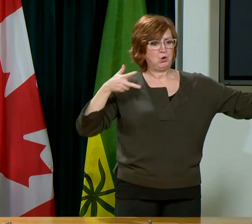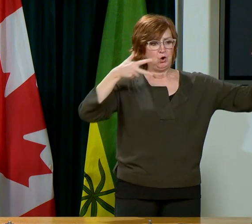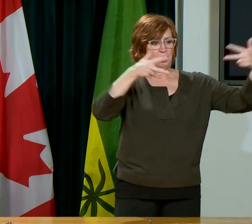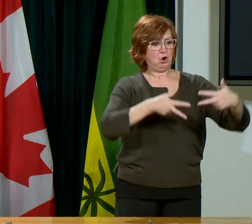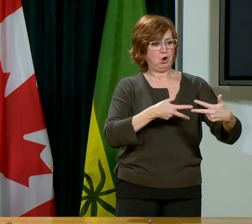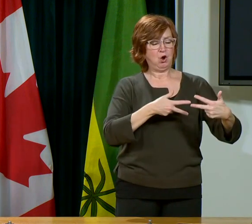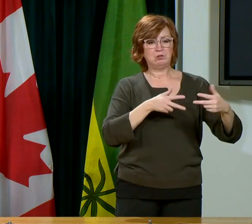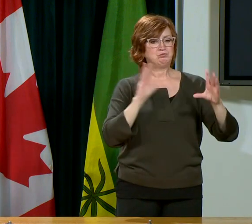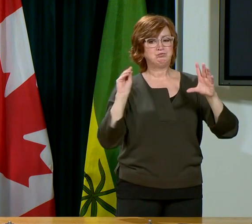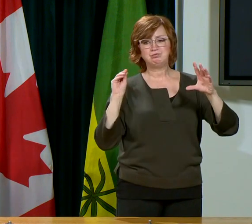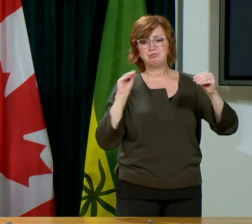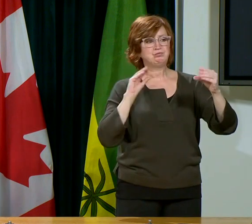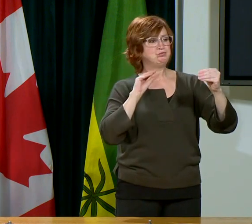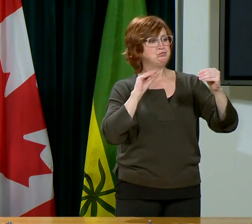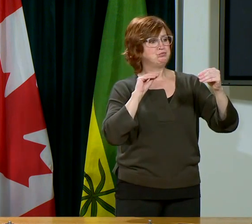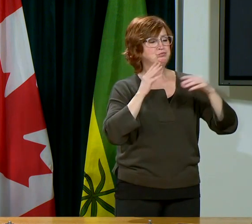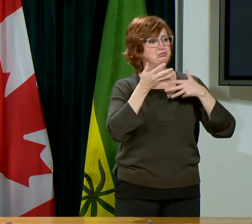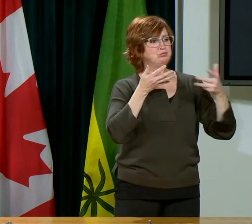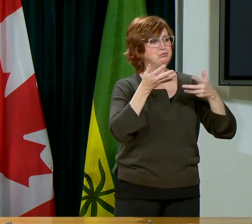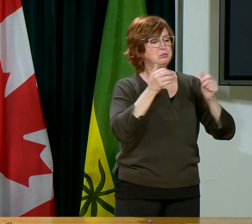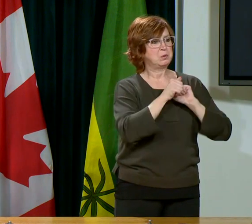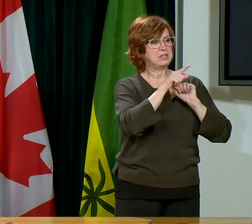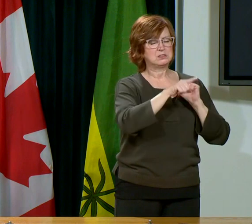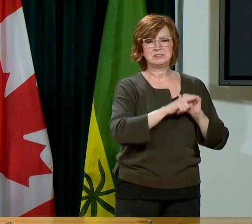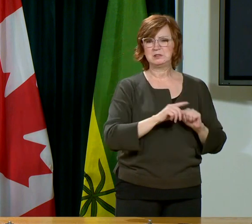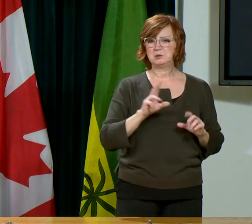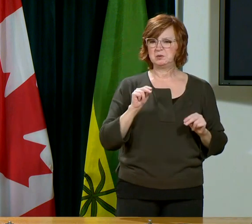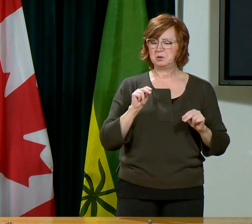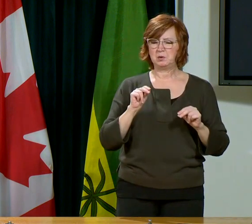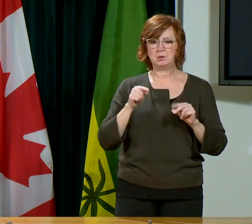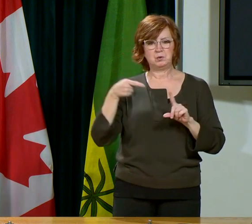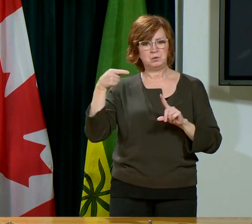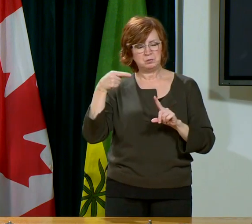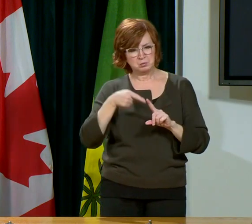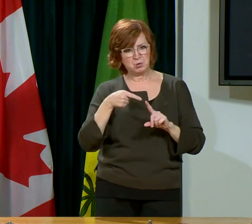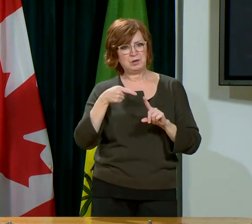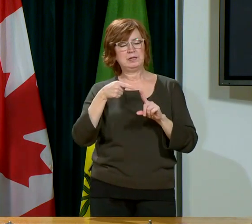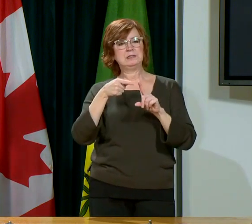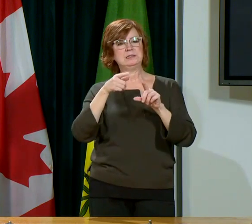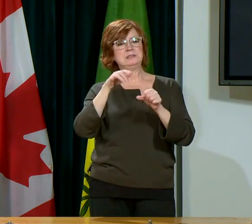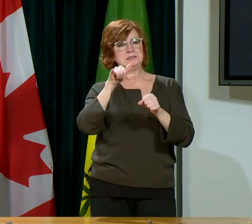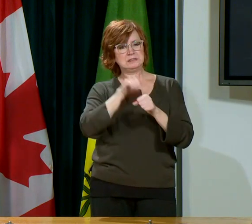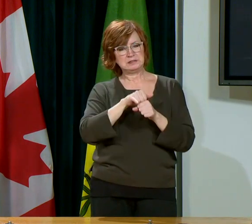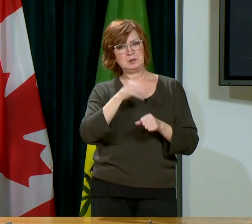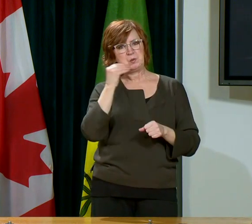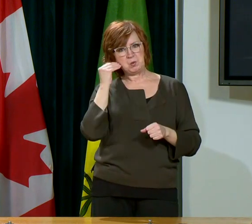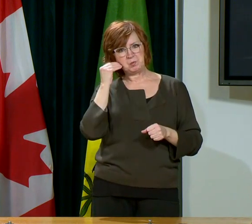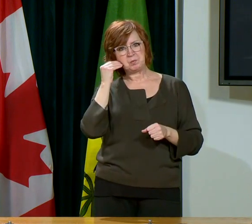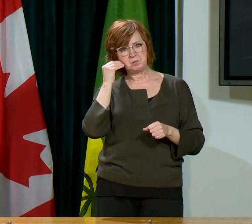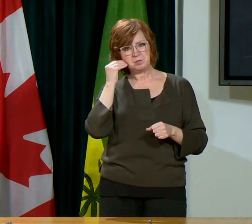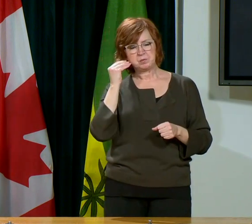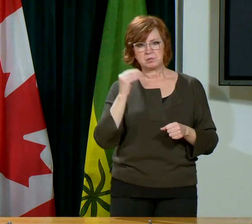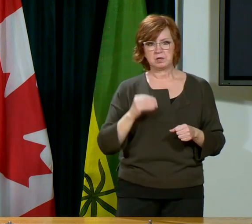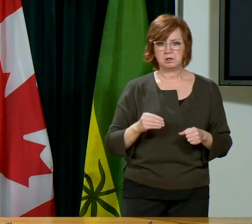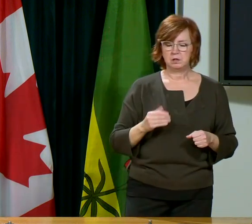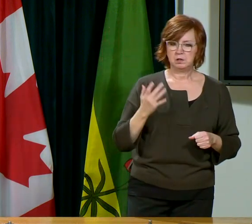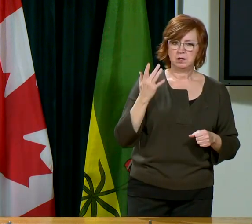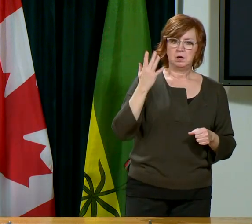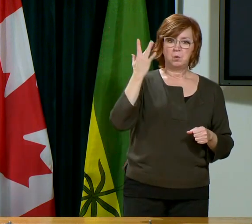are monitored closely, because otherwise within 2 to 3 weeks we can be very quickly in a